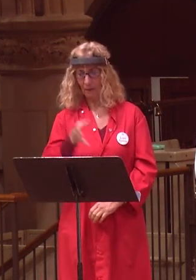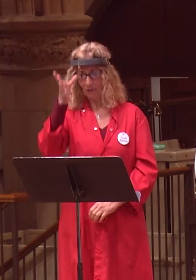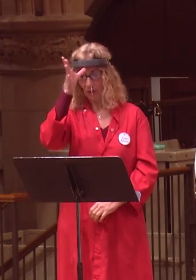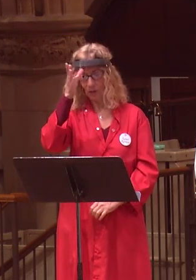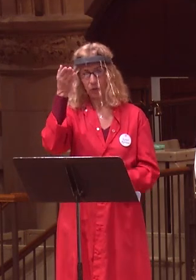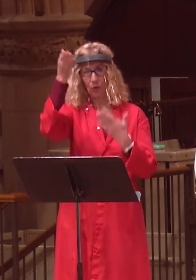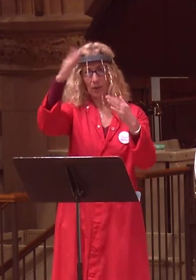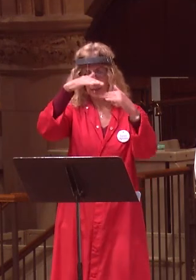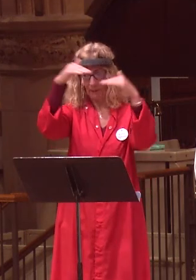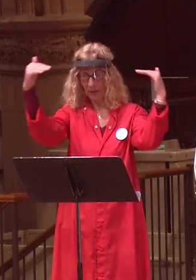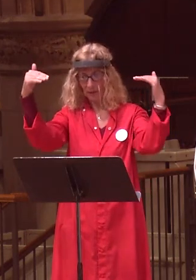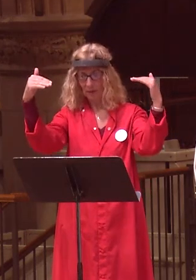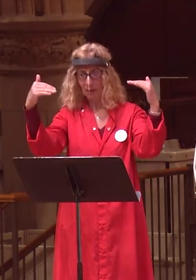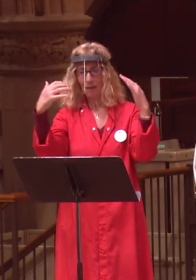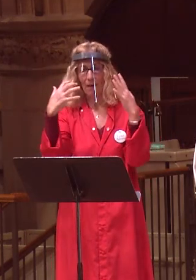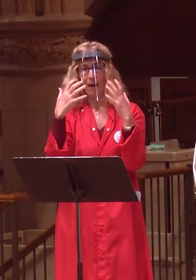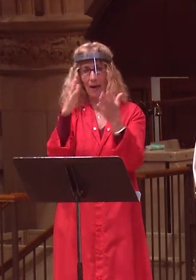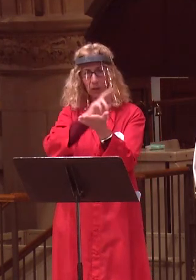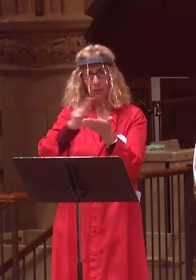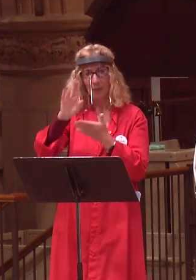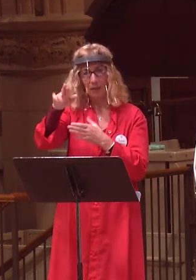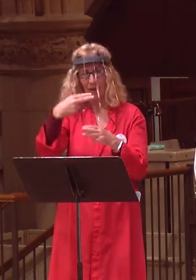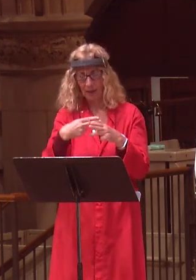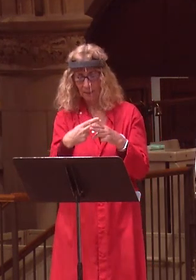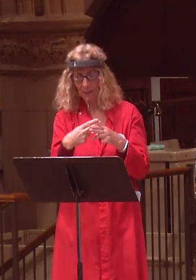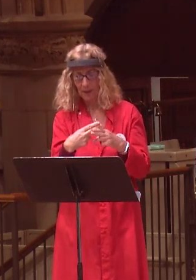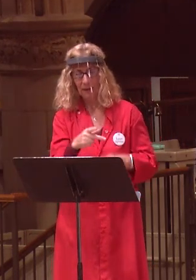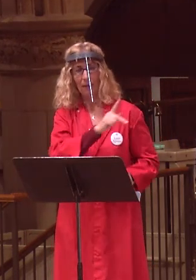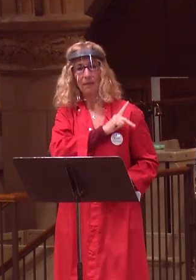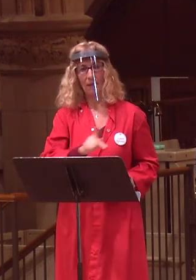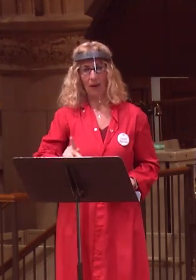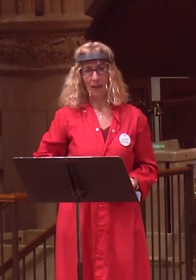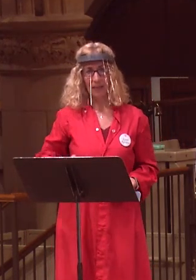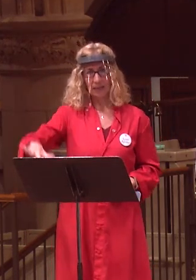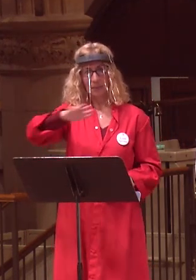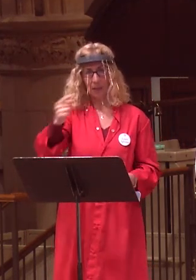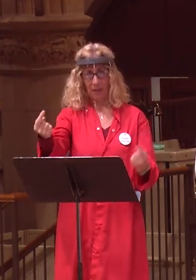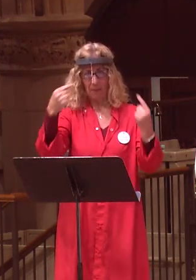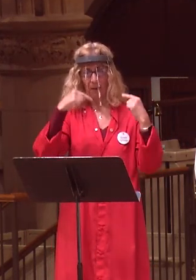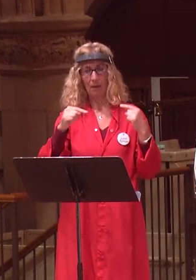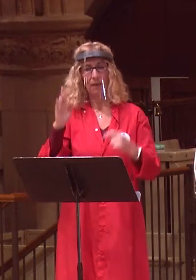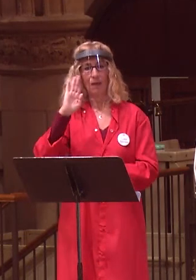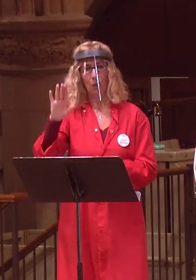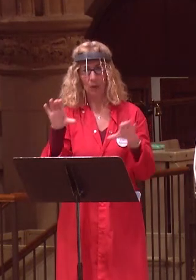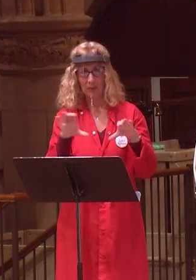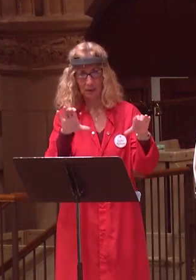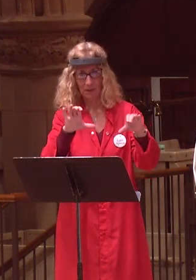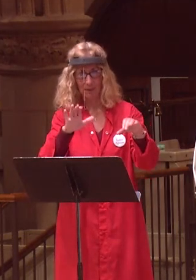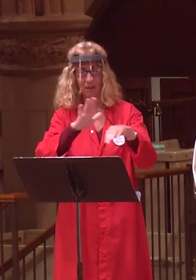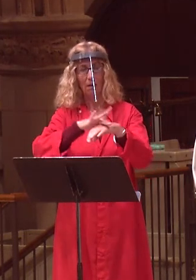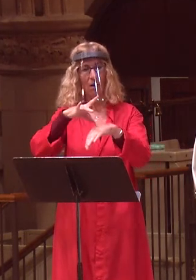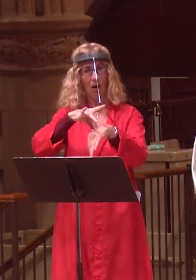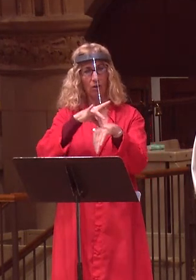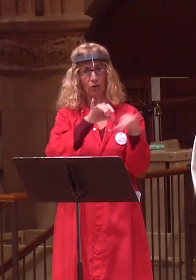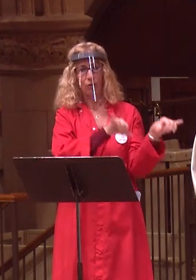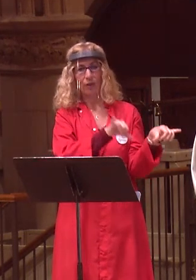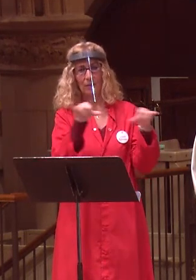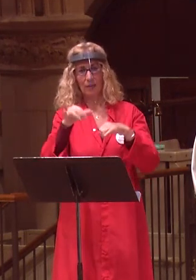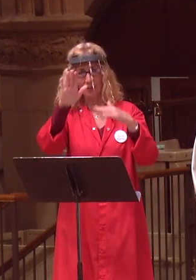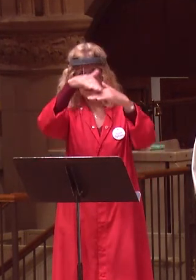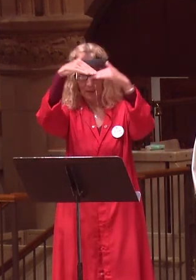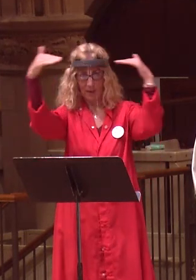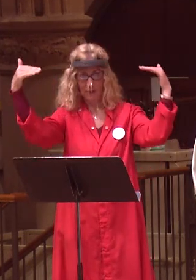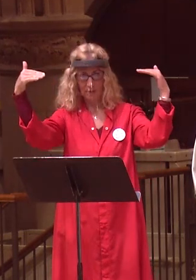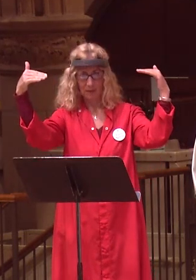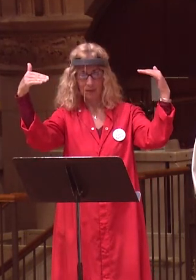nuestra, que estás en el cielo, santificado sea tu nombre, venga tu reino, hágase tu voluntad, en la